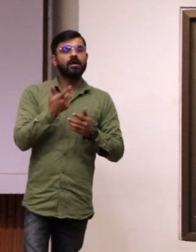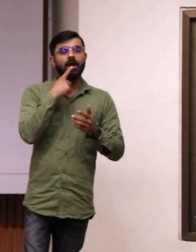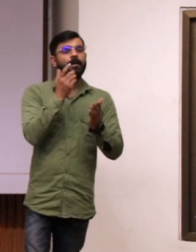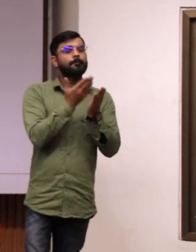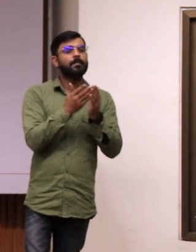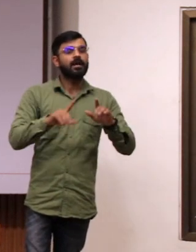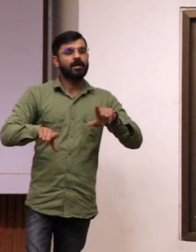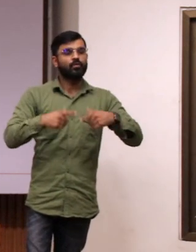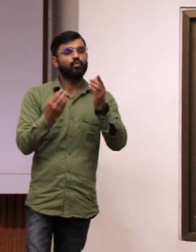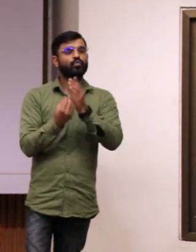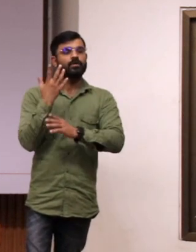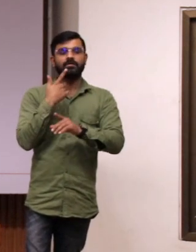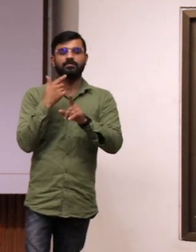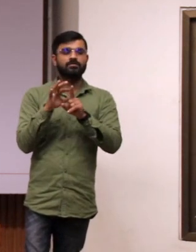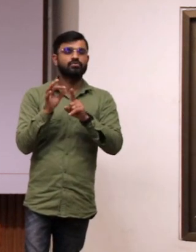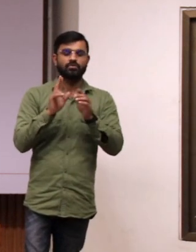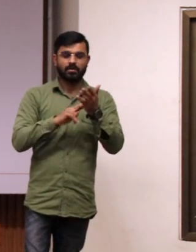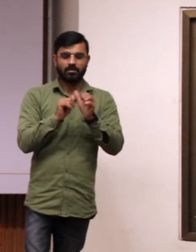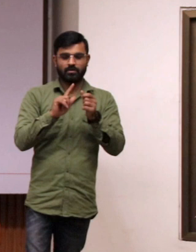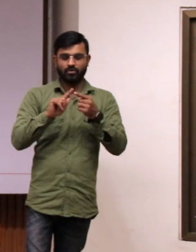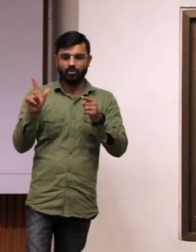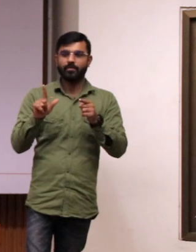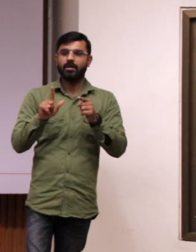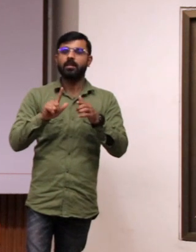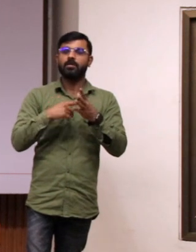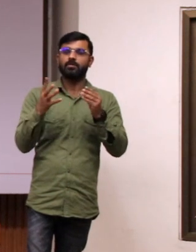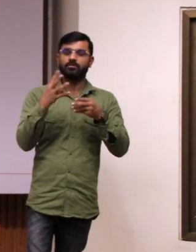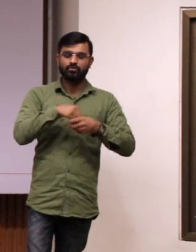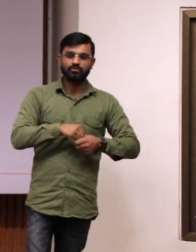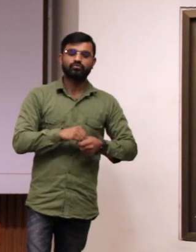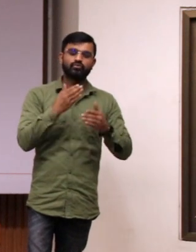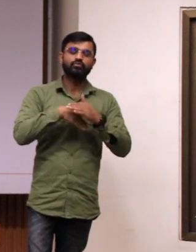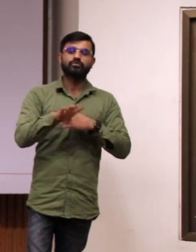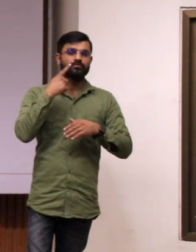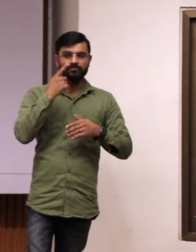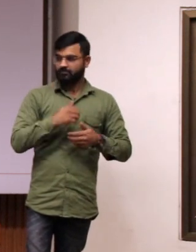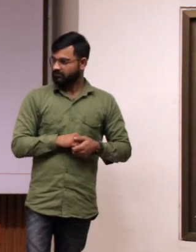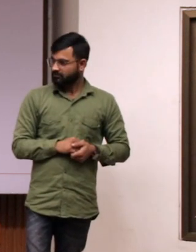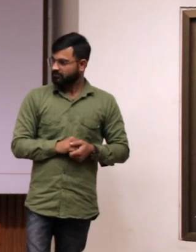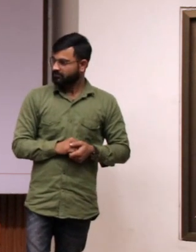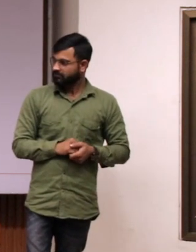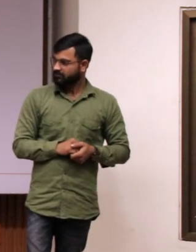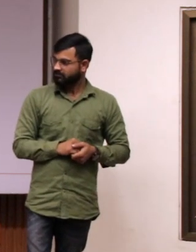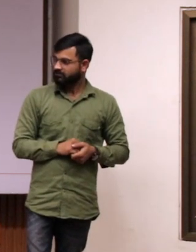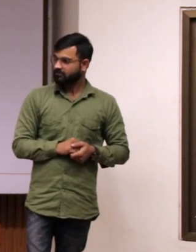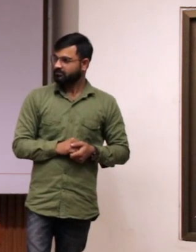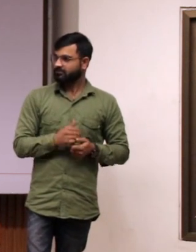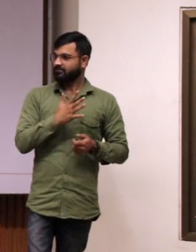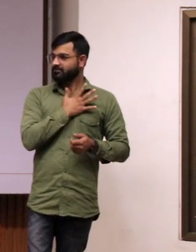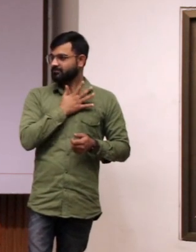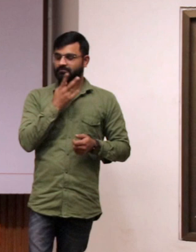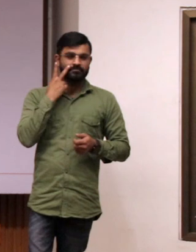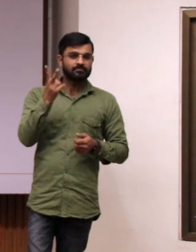against the plantation? They are doing such a noble job, and he used the term forestation plantation interchangeably. You see now, you know, green color. He used the